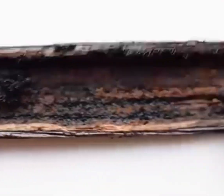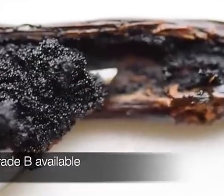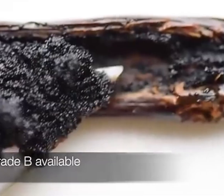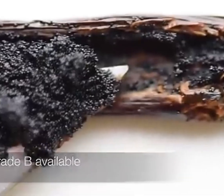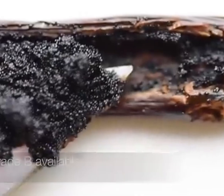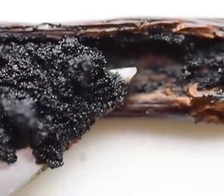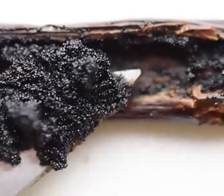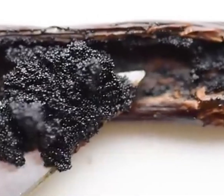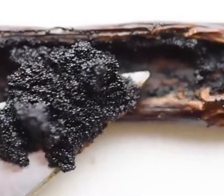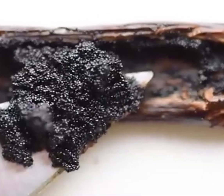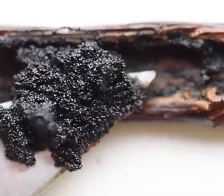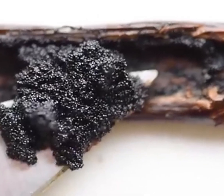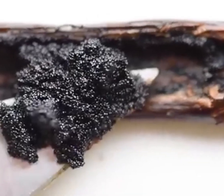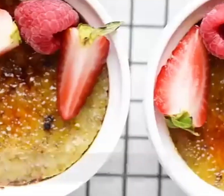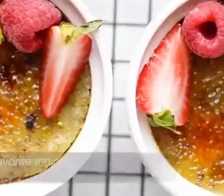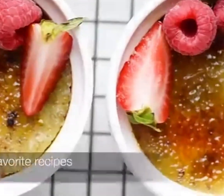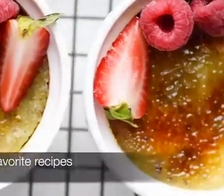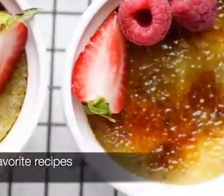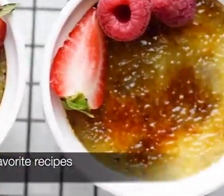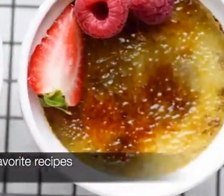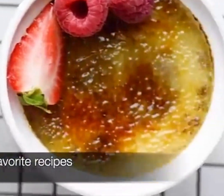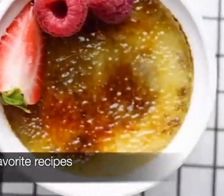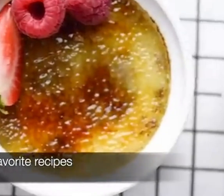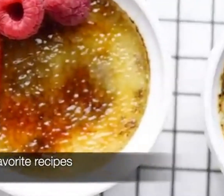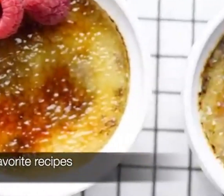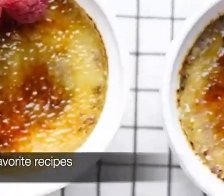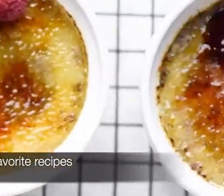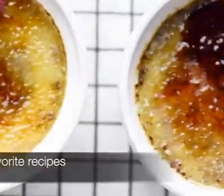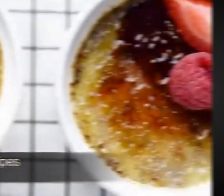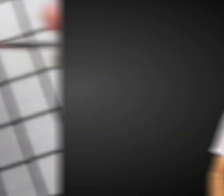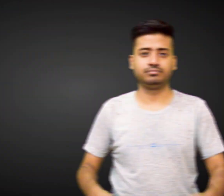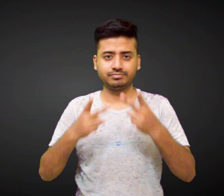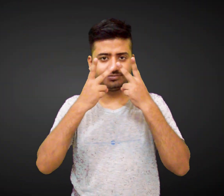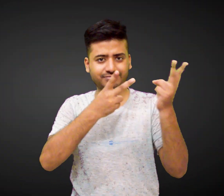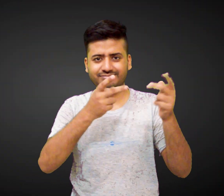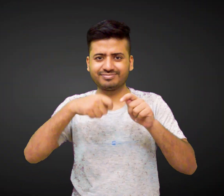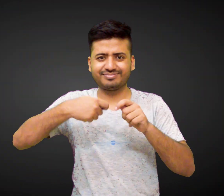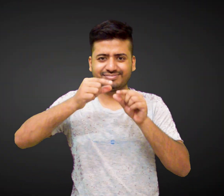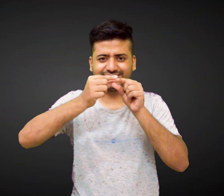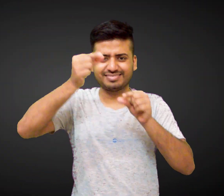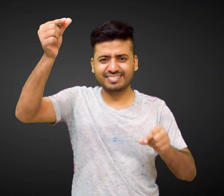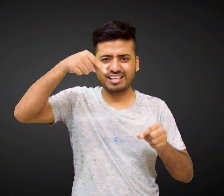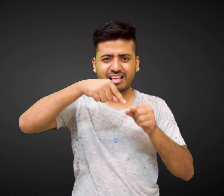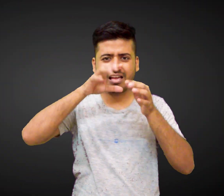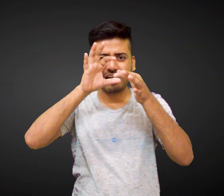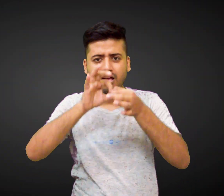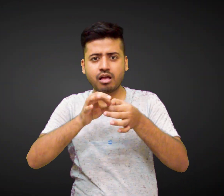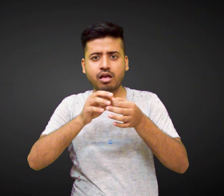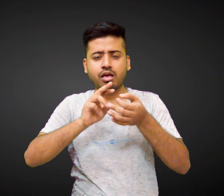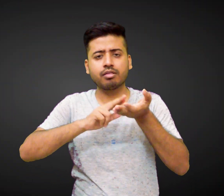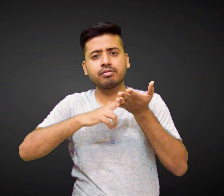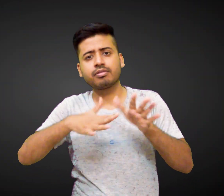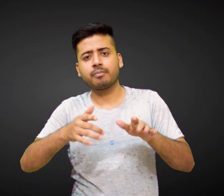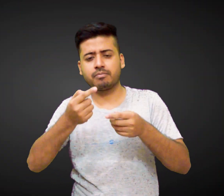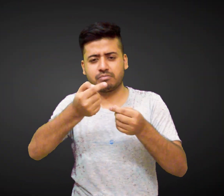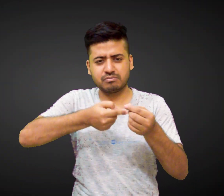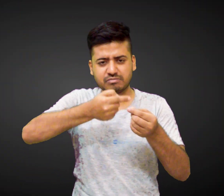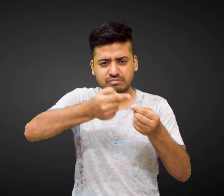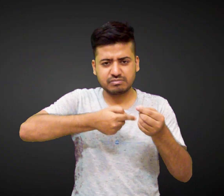is rich in antioxidants and has anti-inflammatory properties, potentially helping to protect against cell damage and reduce inflammation in the